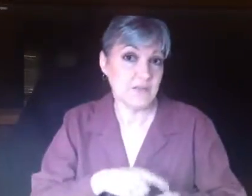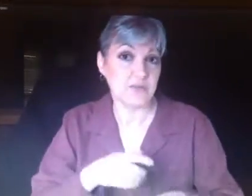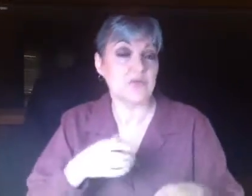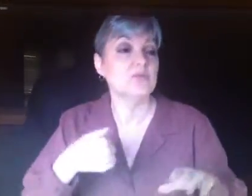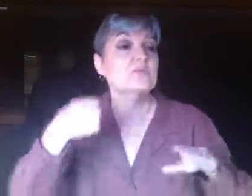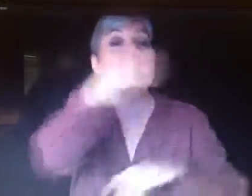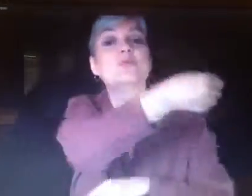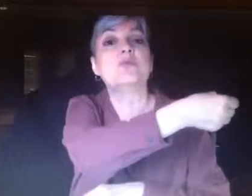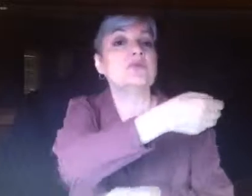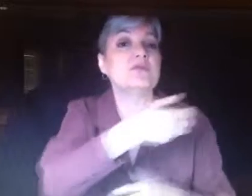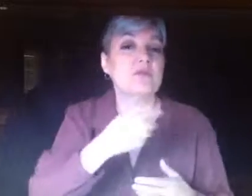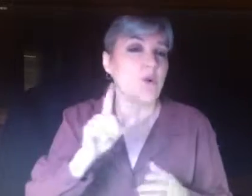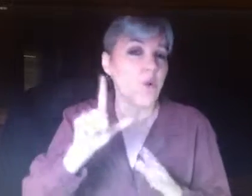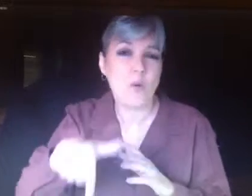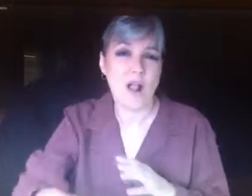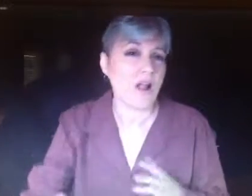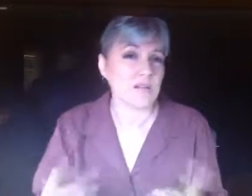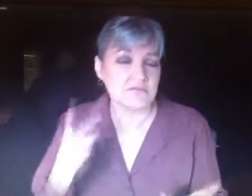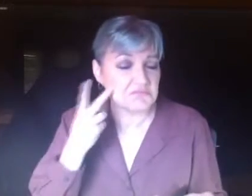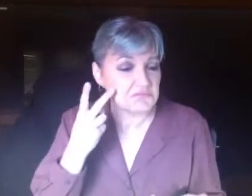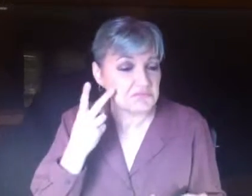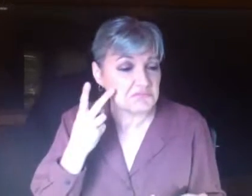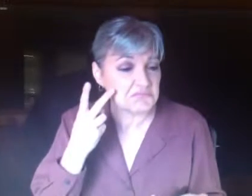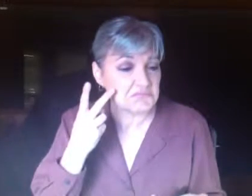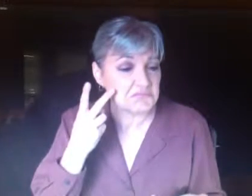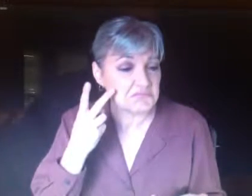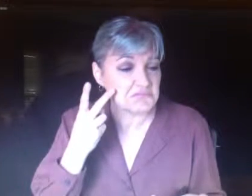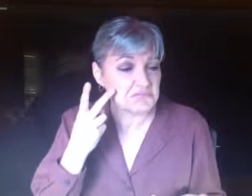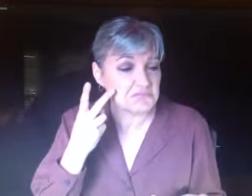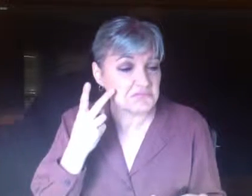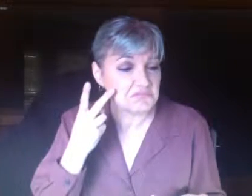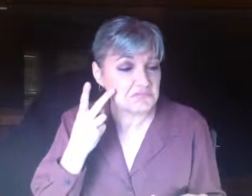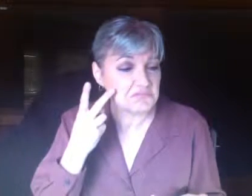things that the animal used to use every day. So a good